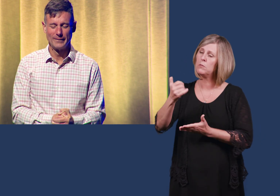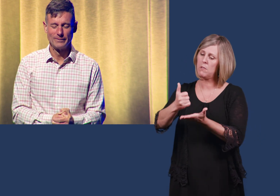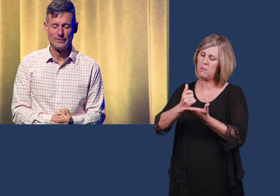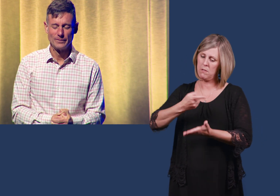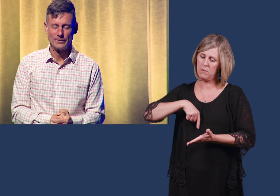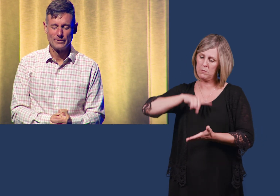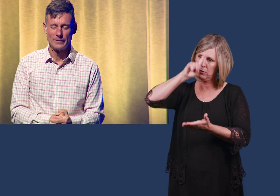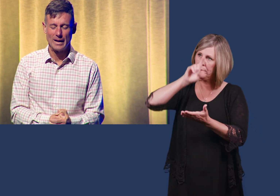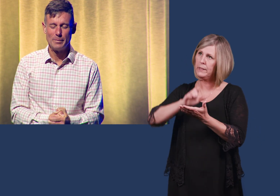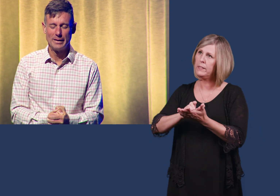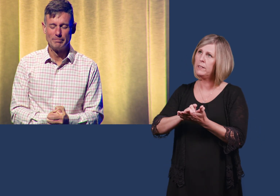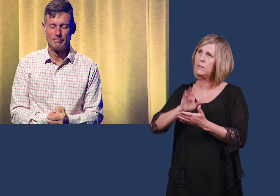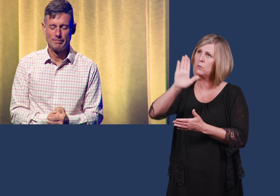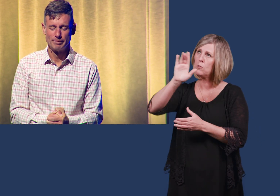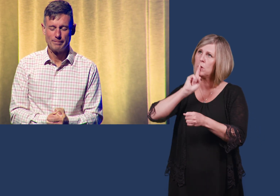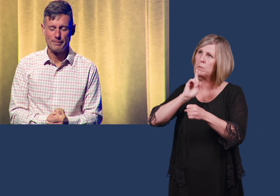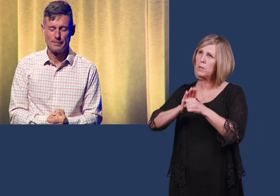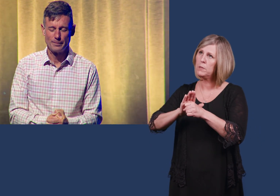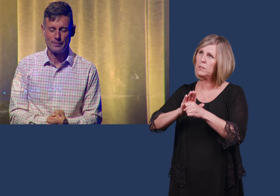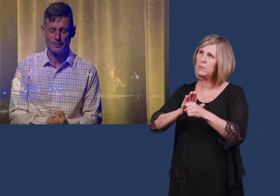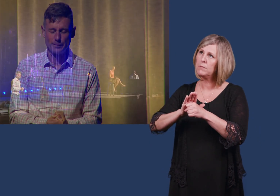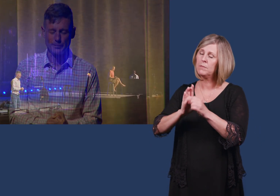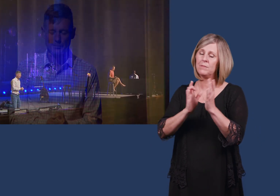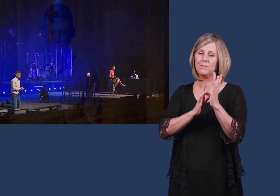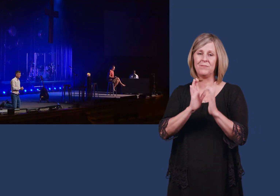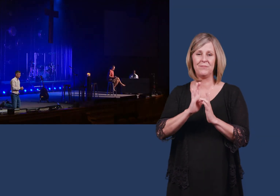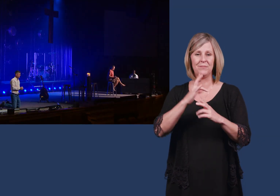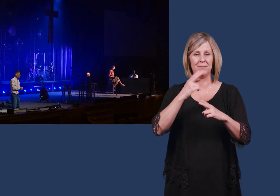pray. Amen.